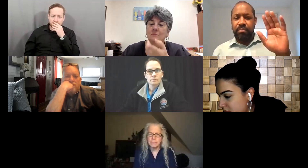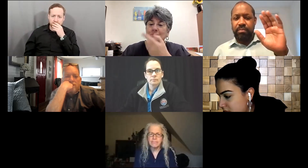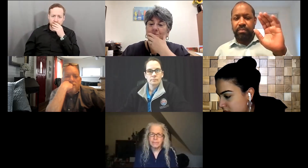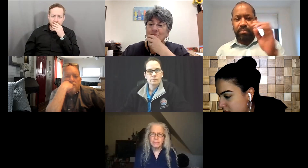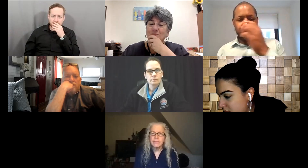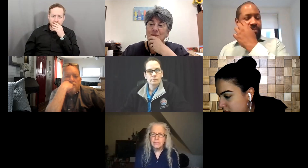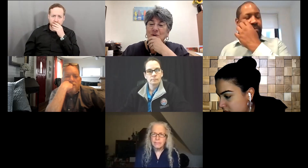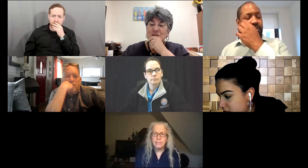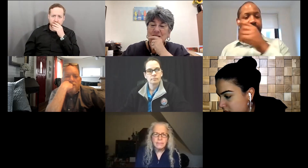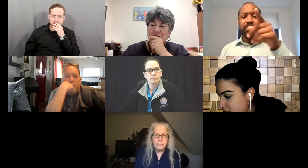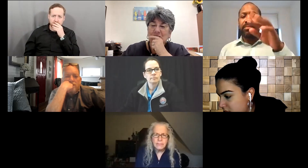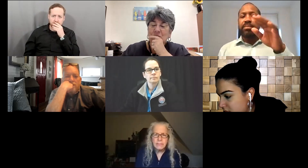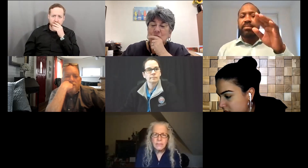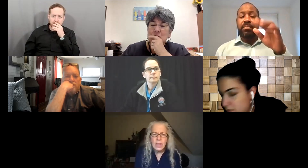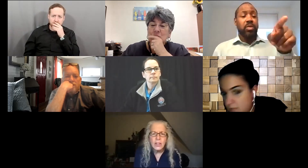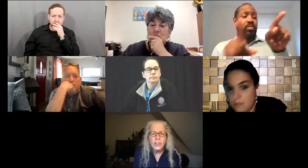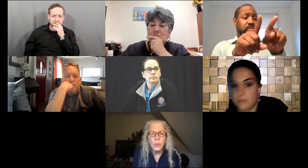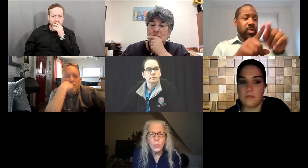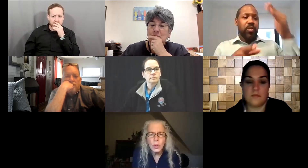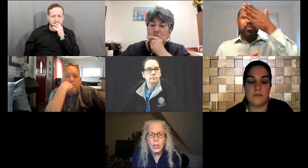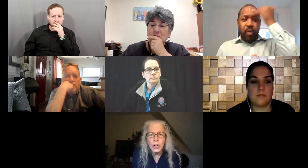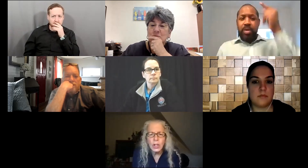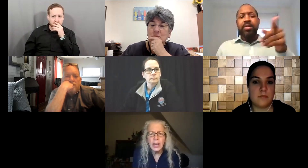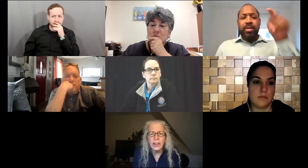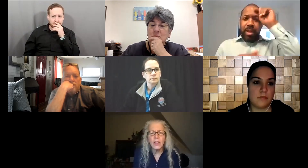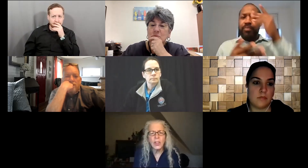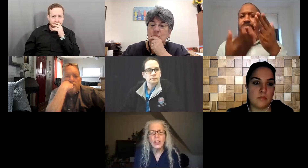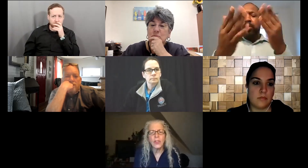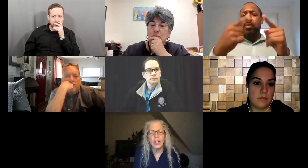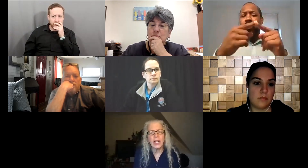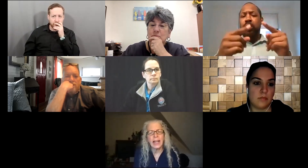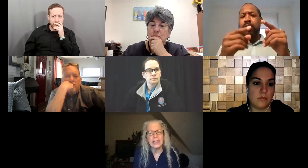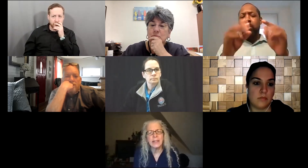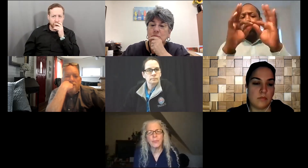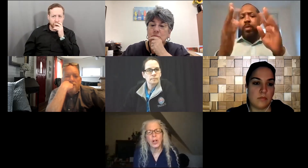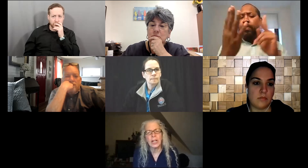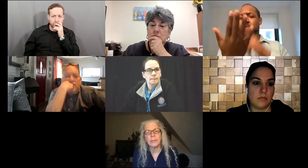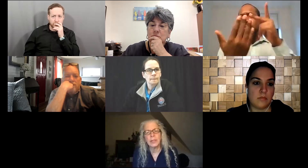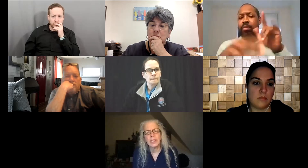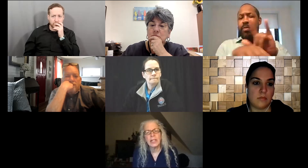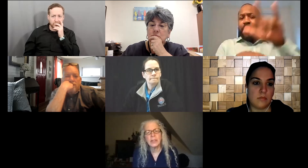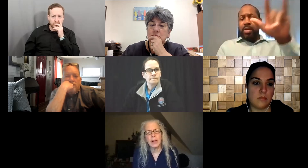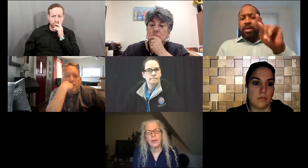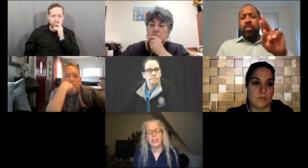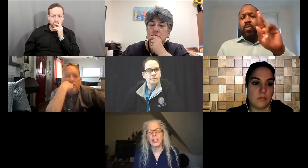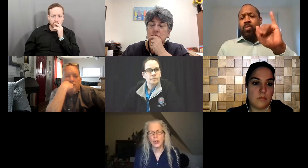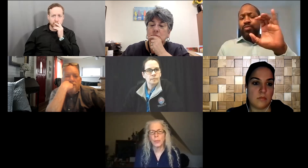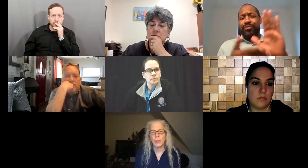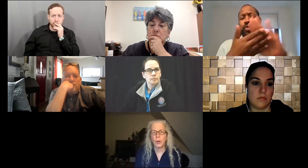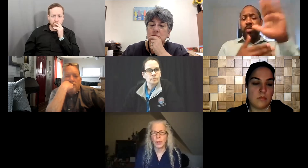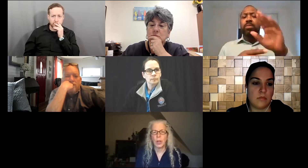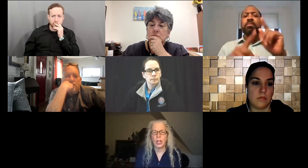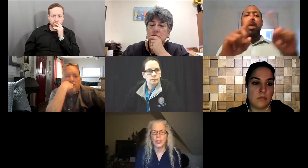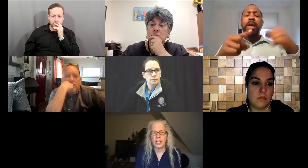hand up. Ernest? So the other thought I had, Tim brought up, is about the